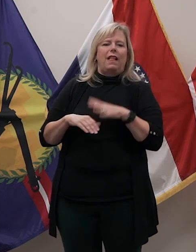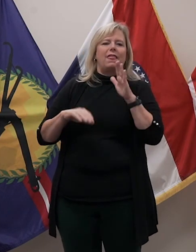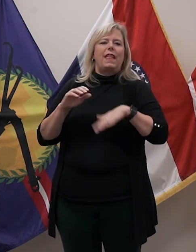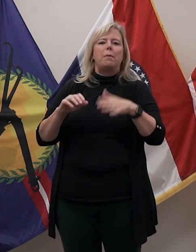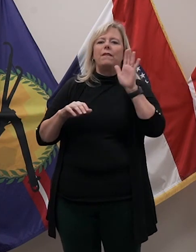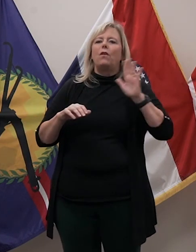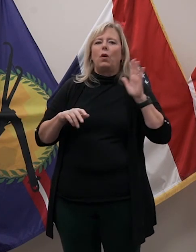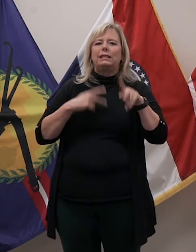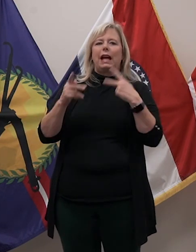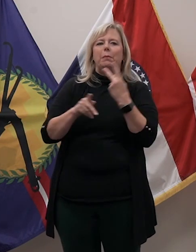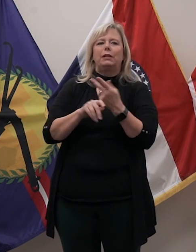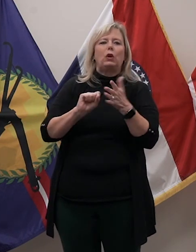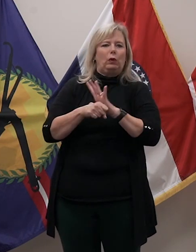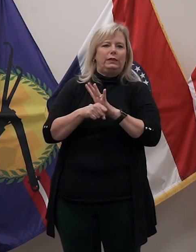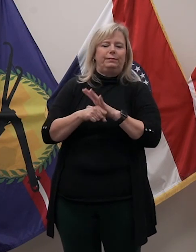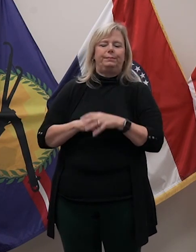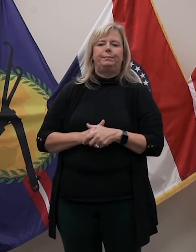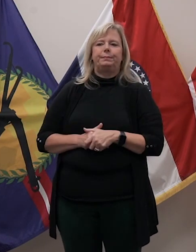than the previous versions of COVID.